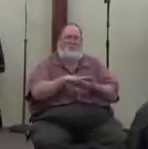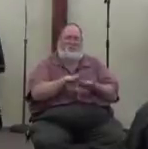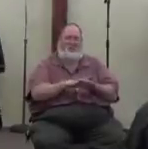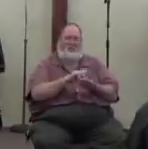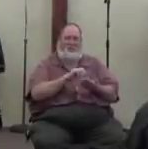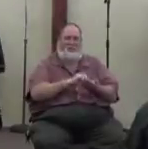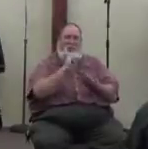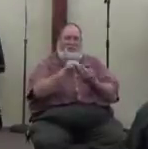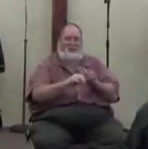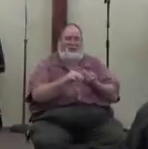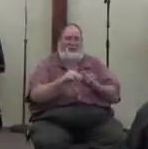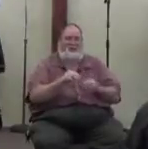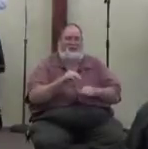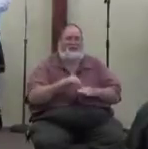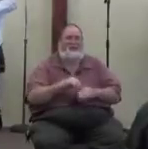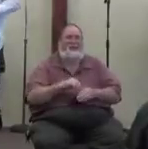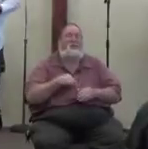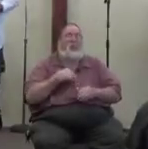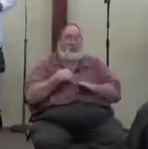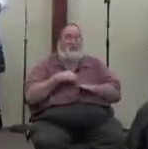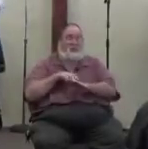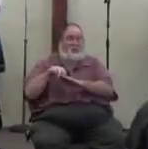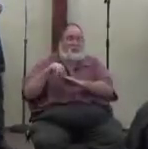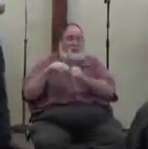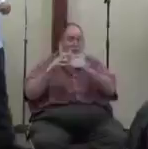And then we've got to ramp the build now then.